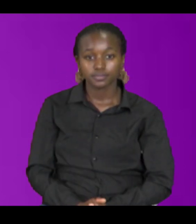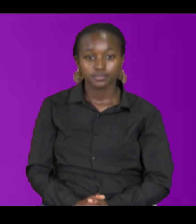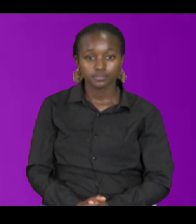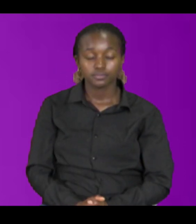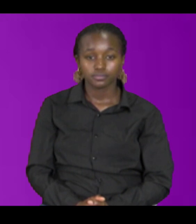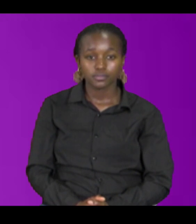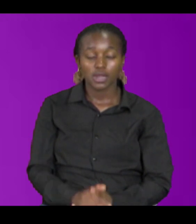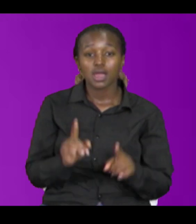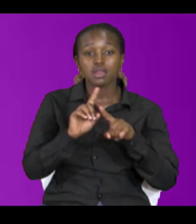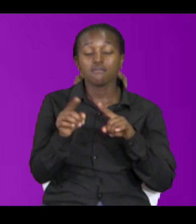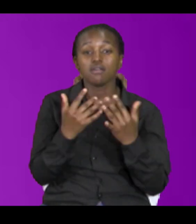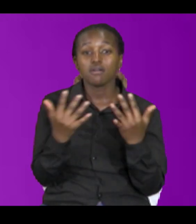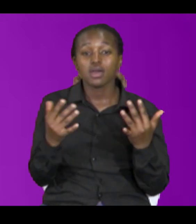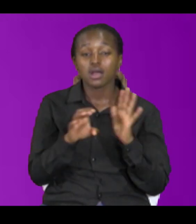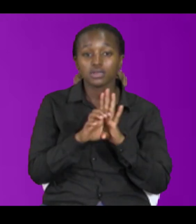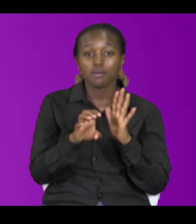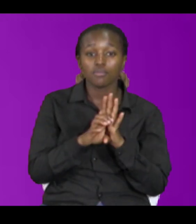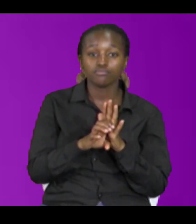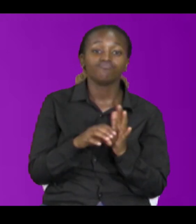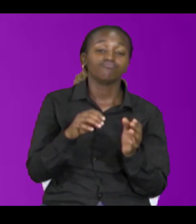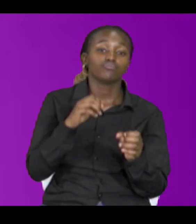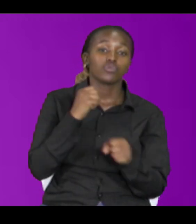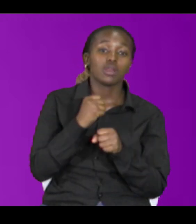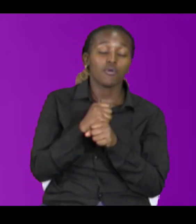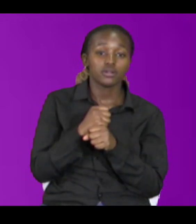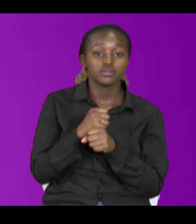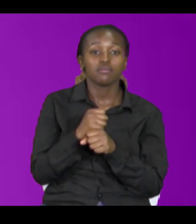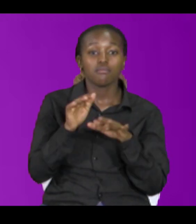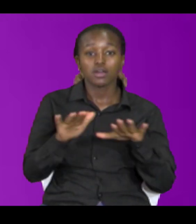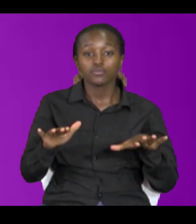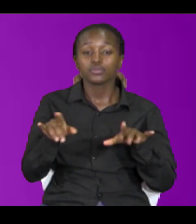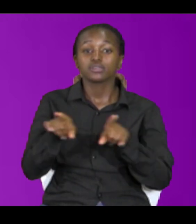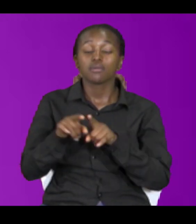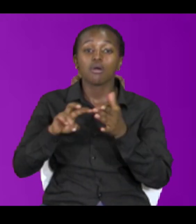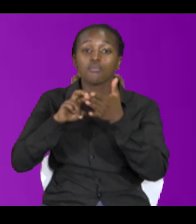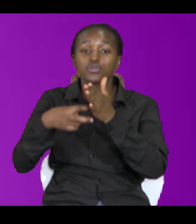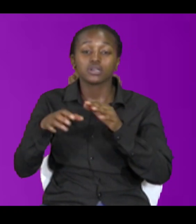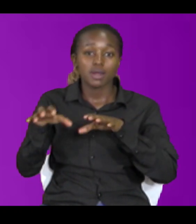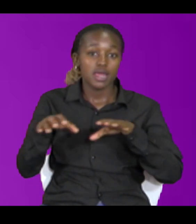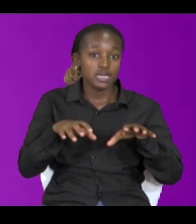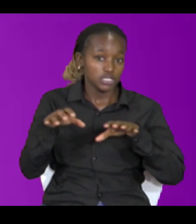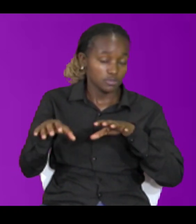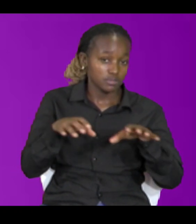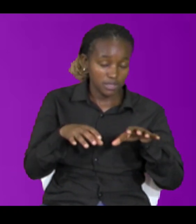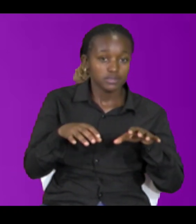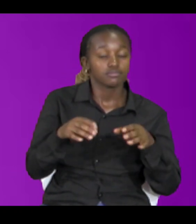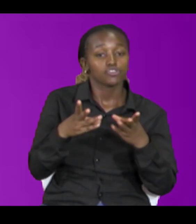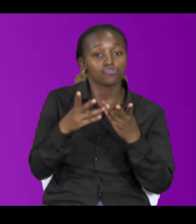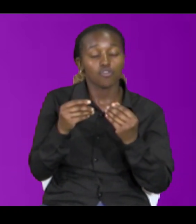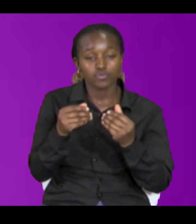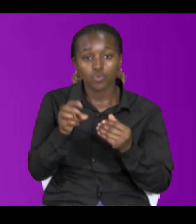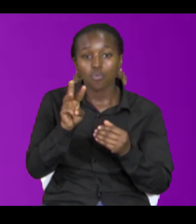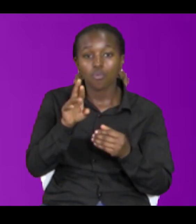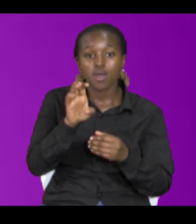Tools like collaborative platforms and project management software allow for